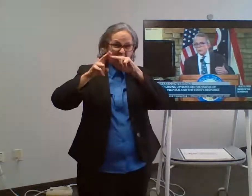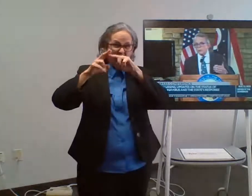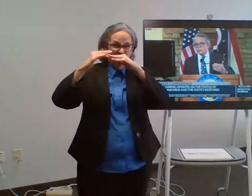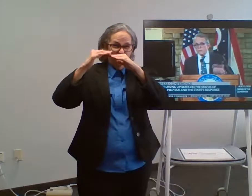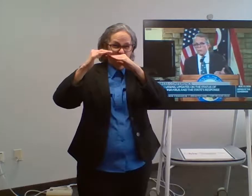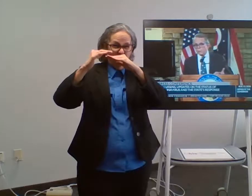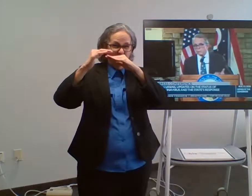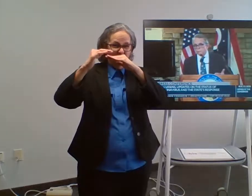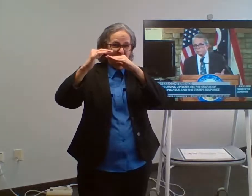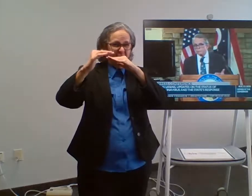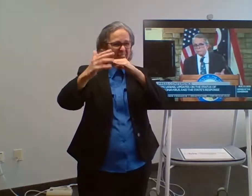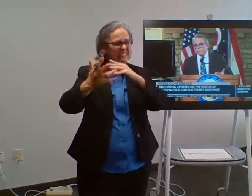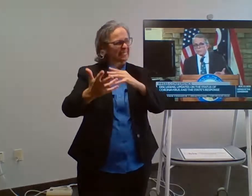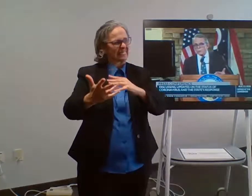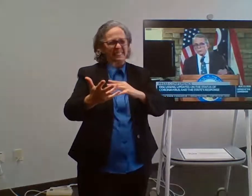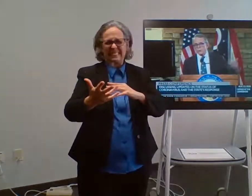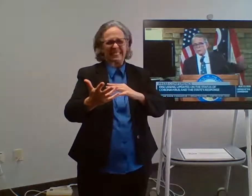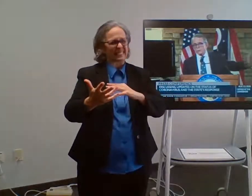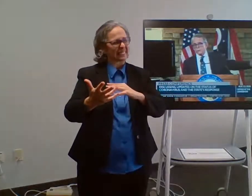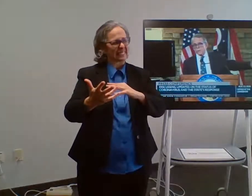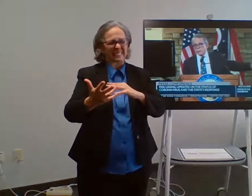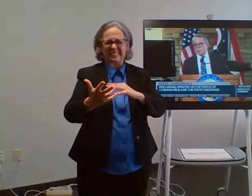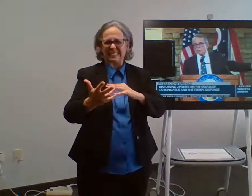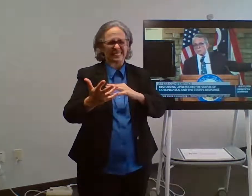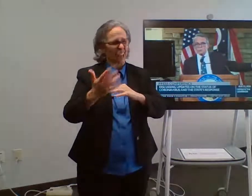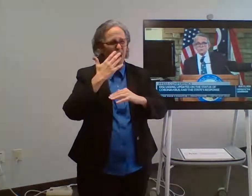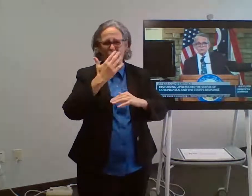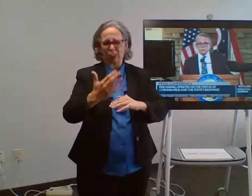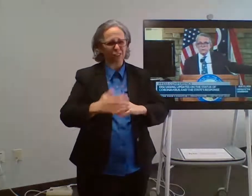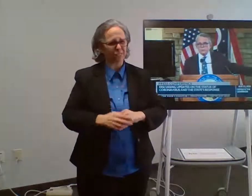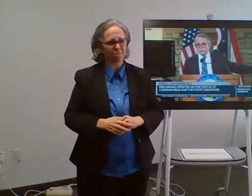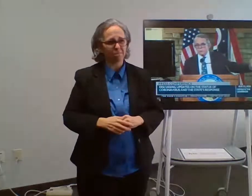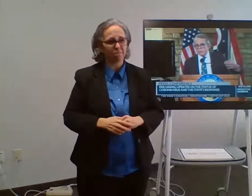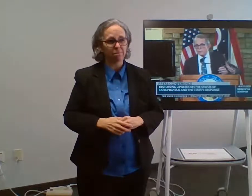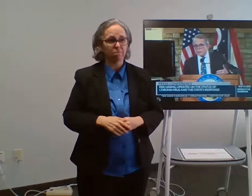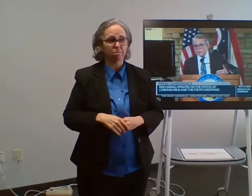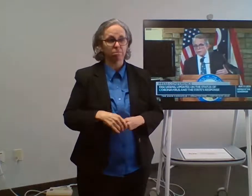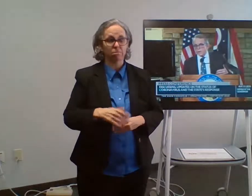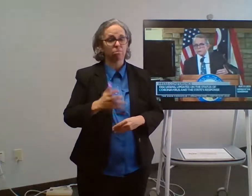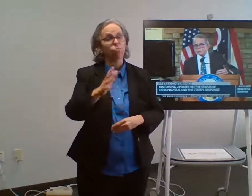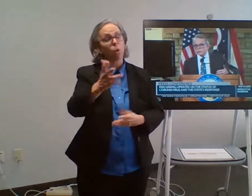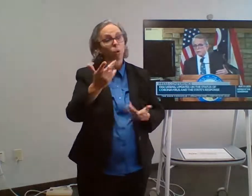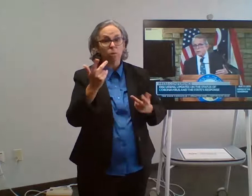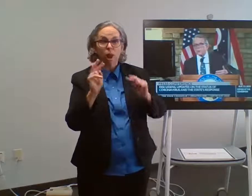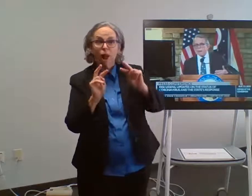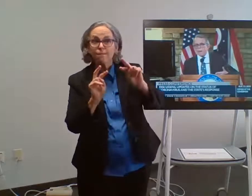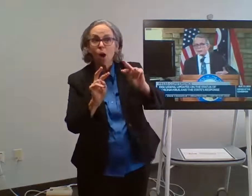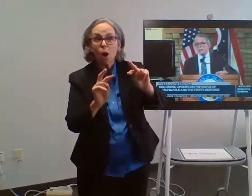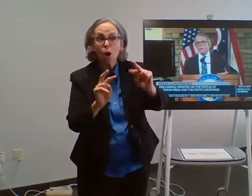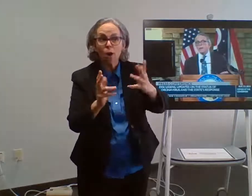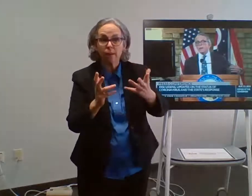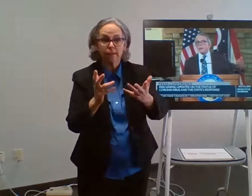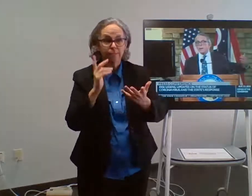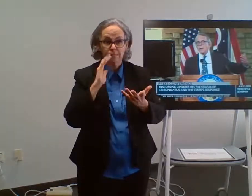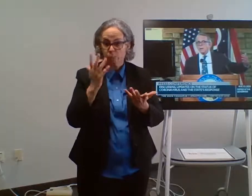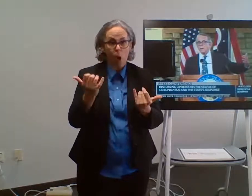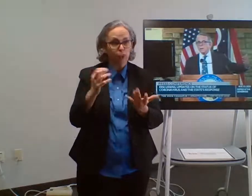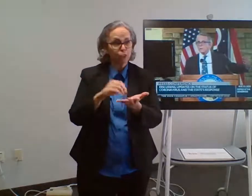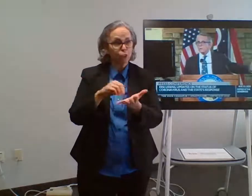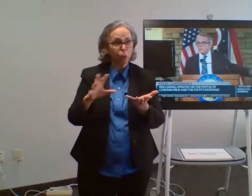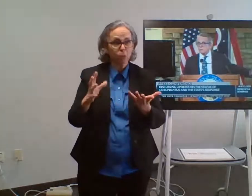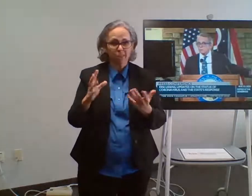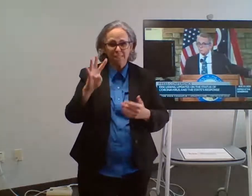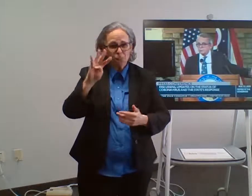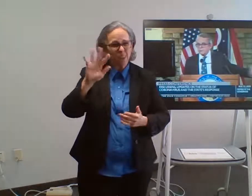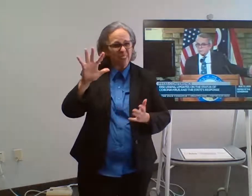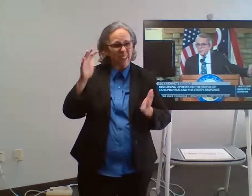as we go forward with students, let's take Columbus, with students coming back, 45,000 students coming back.